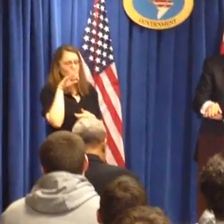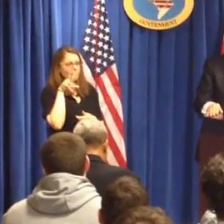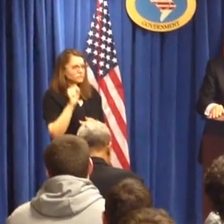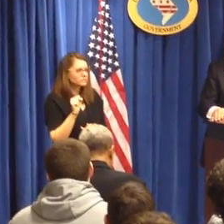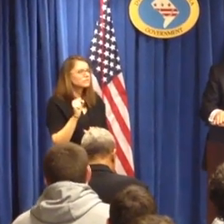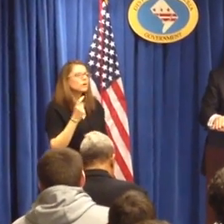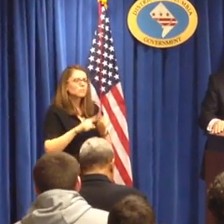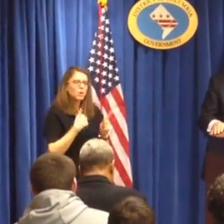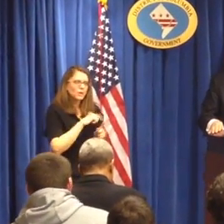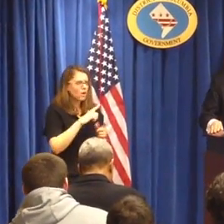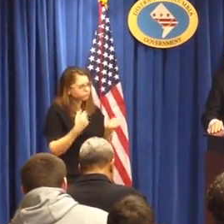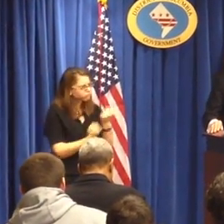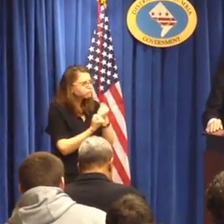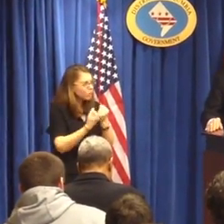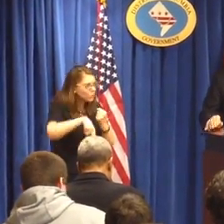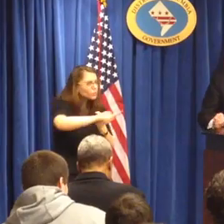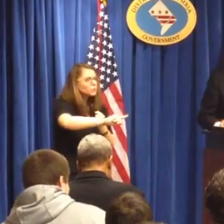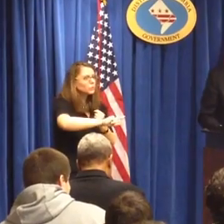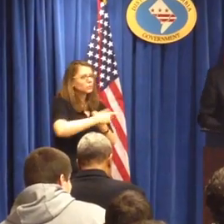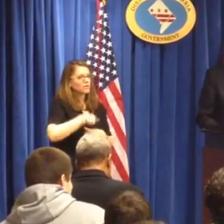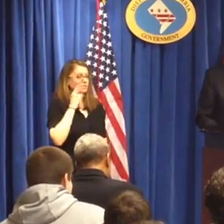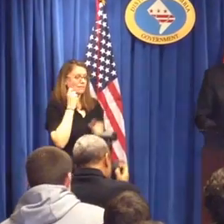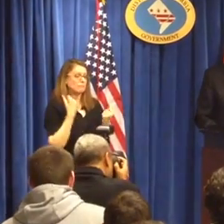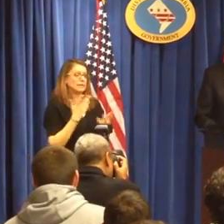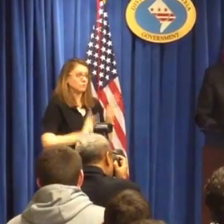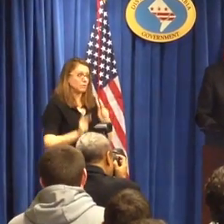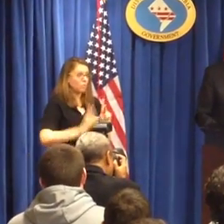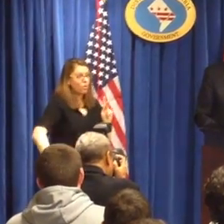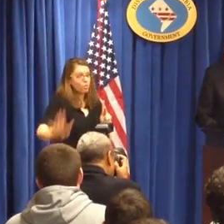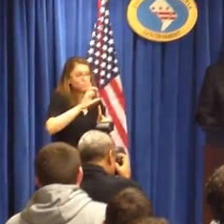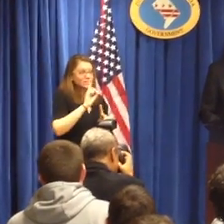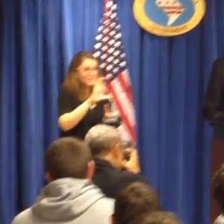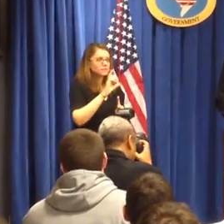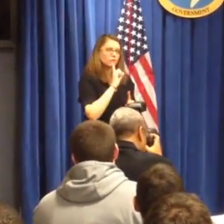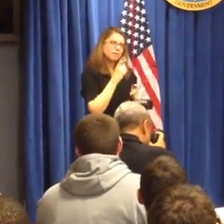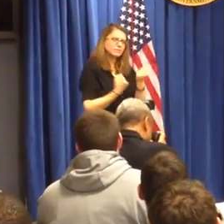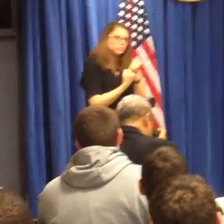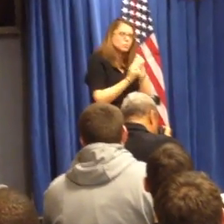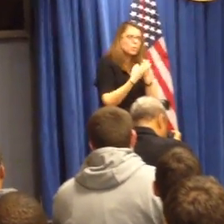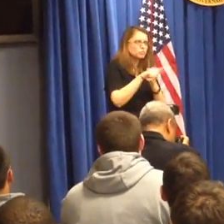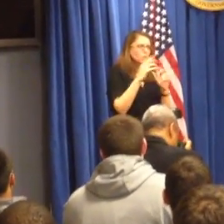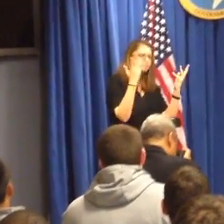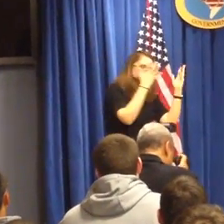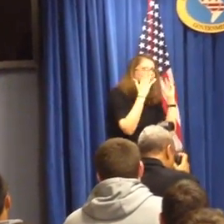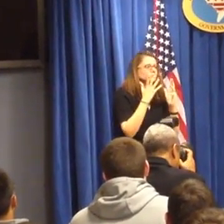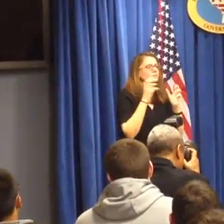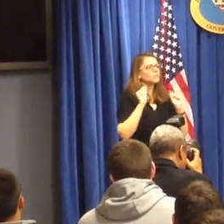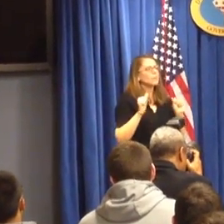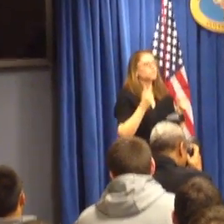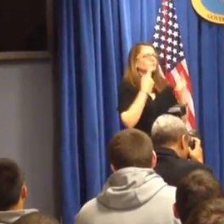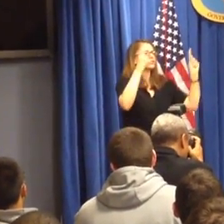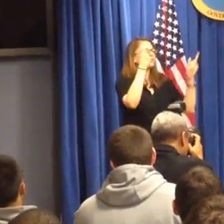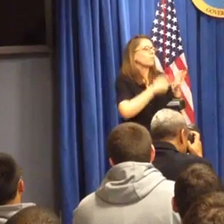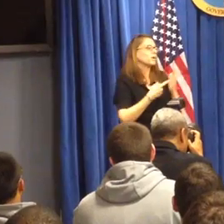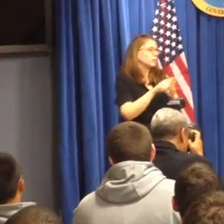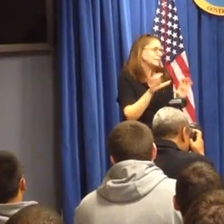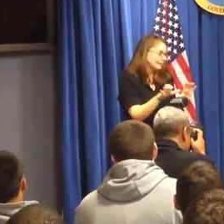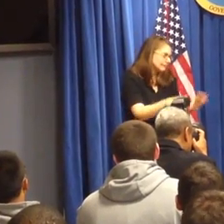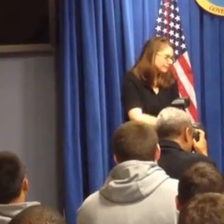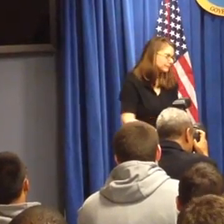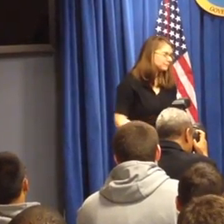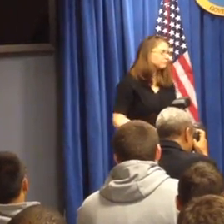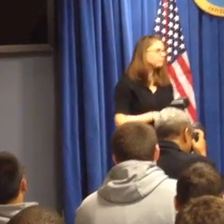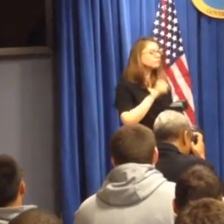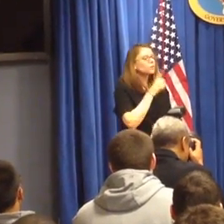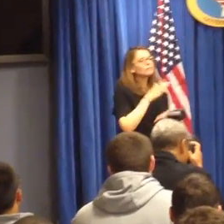we were with you. And I think there were a lot of people around the city who were with you all to be able to achieve what you did. It's nice to